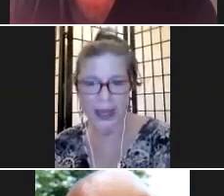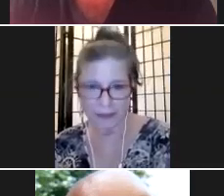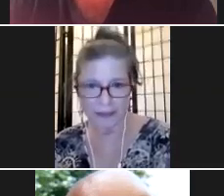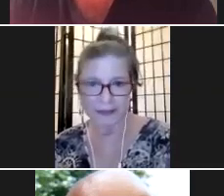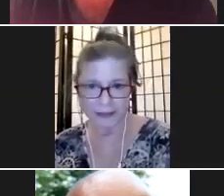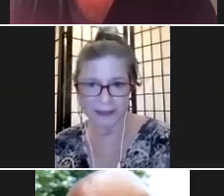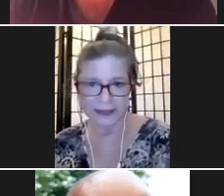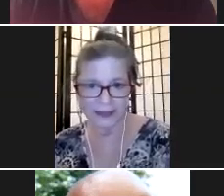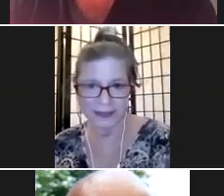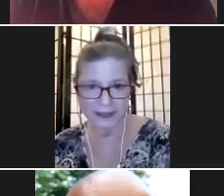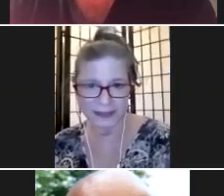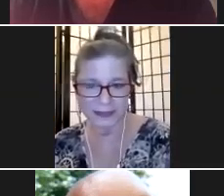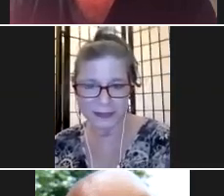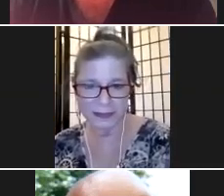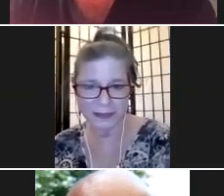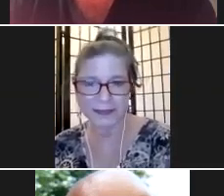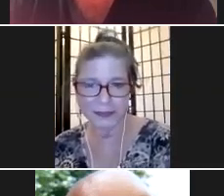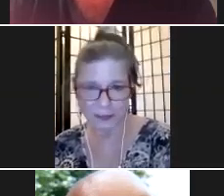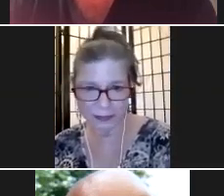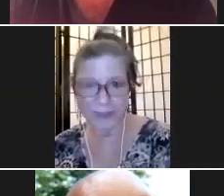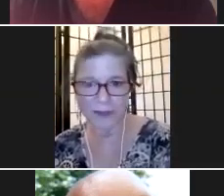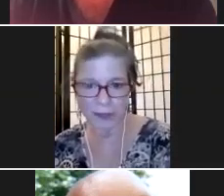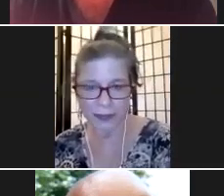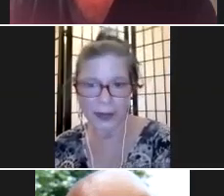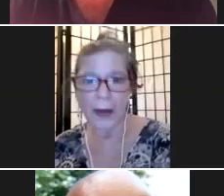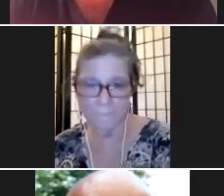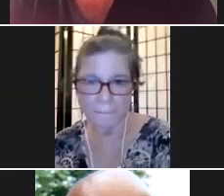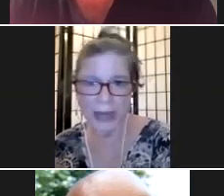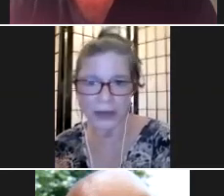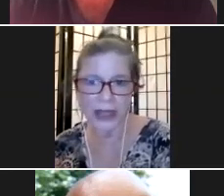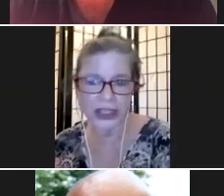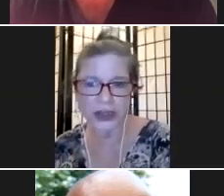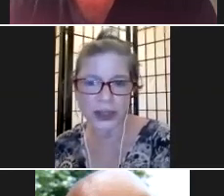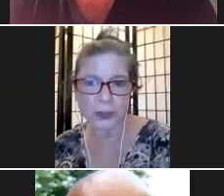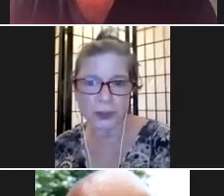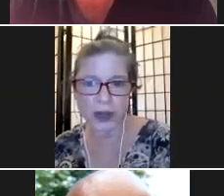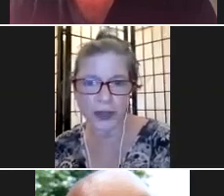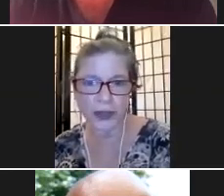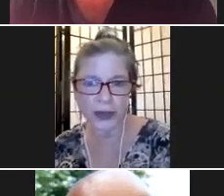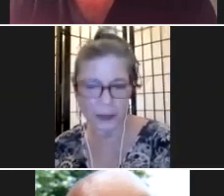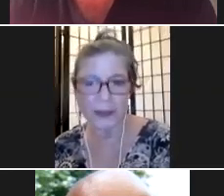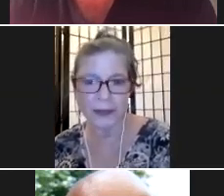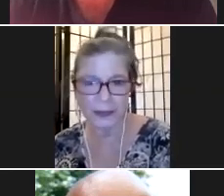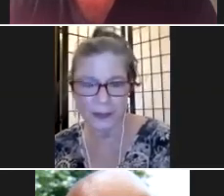Yeah. You can speak and sign at the same time. My grandchildren both,